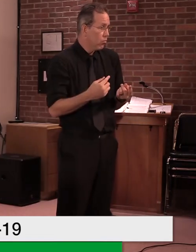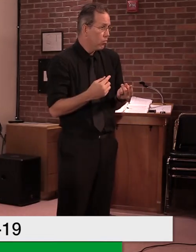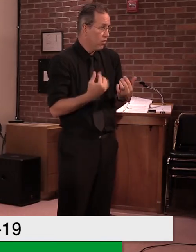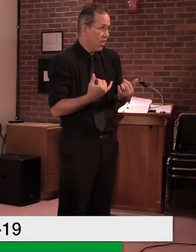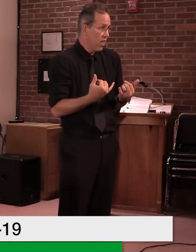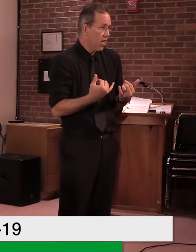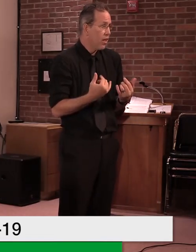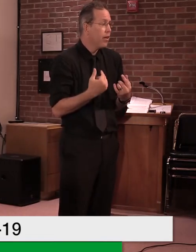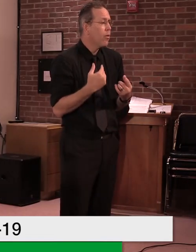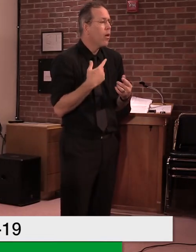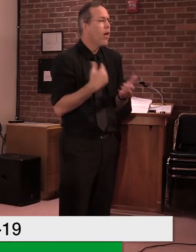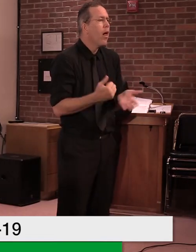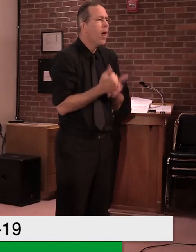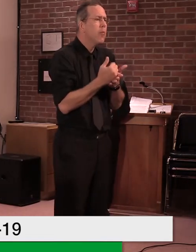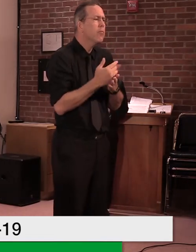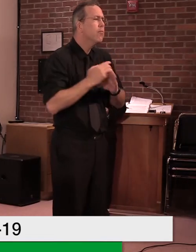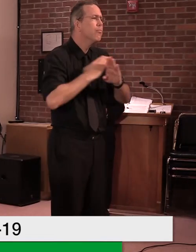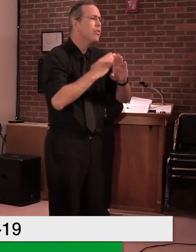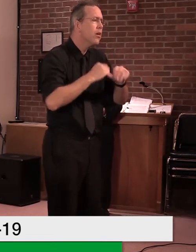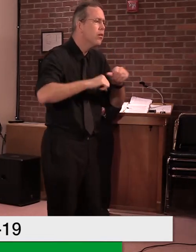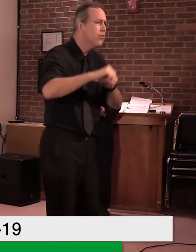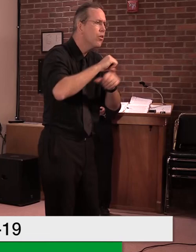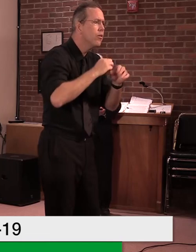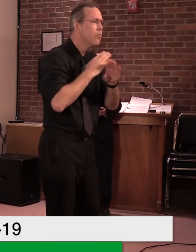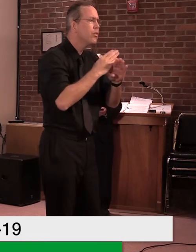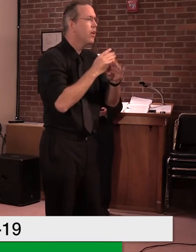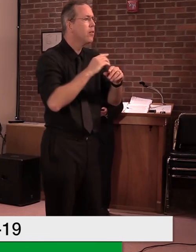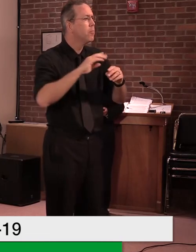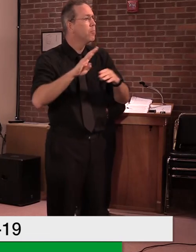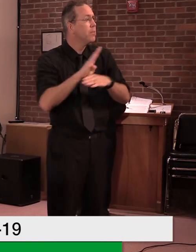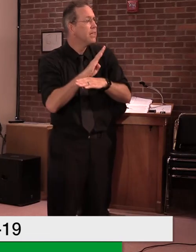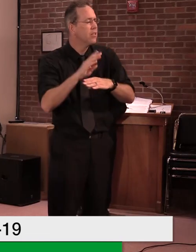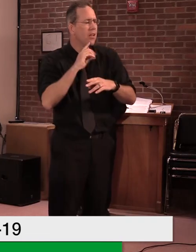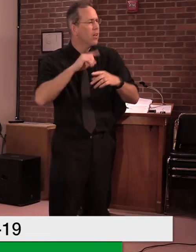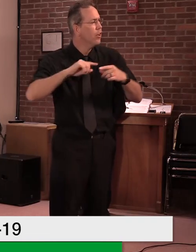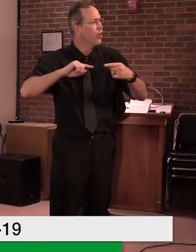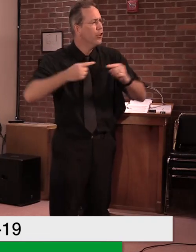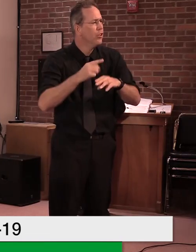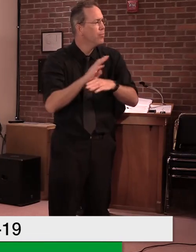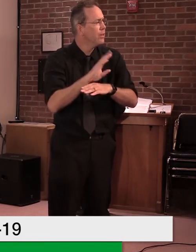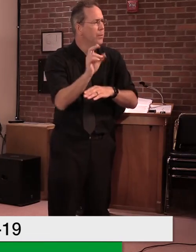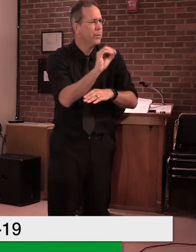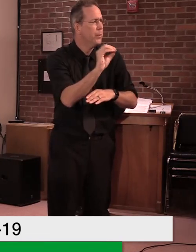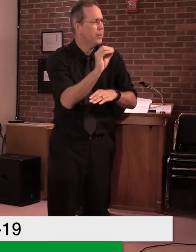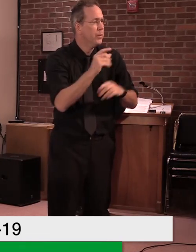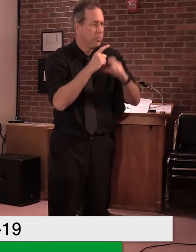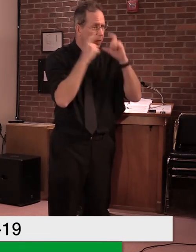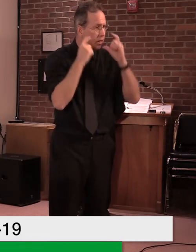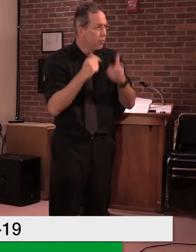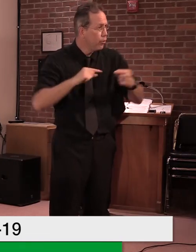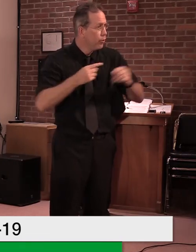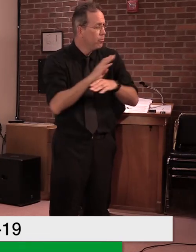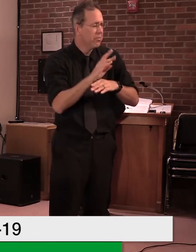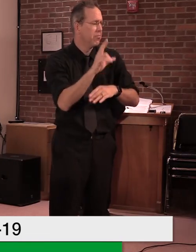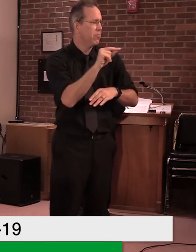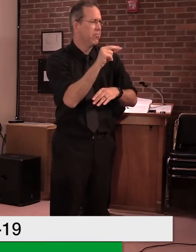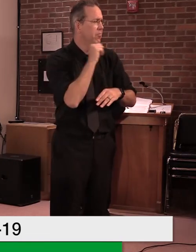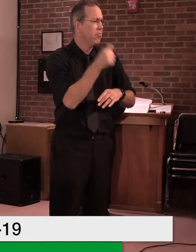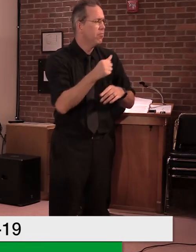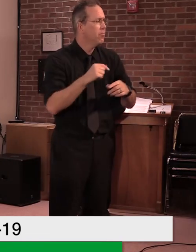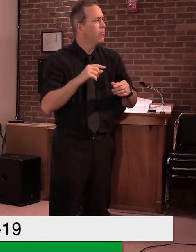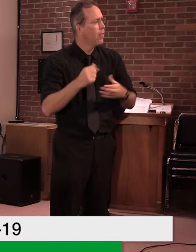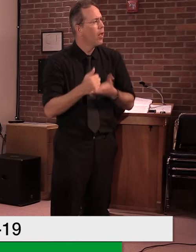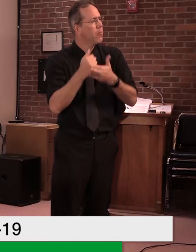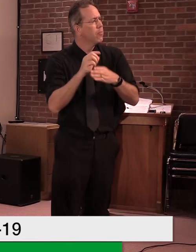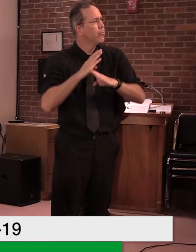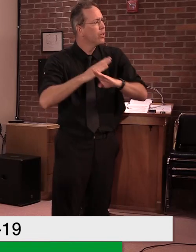proactive will actually have the opposite effect, and we'll be able to have more people, again, have some faith in going